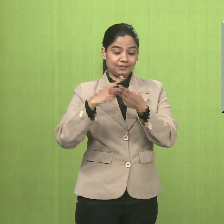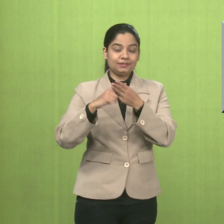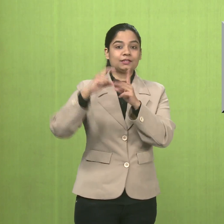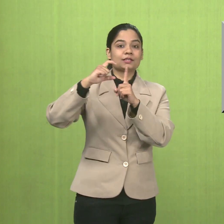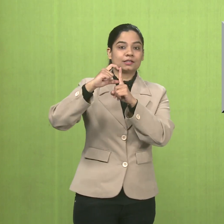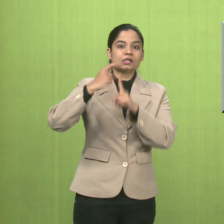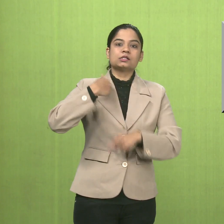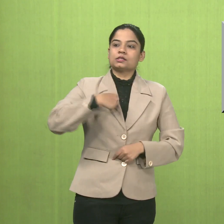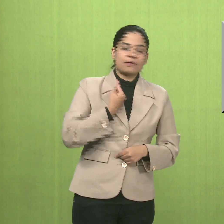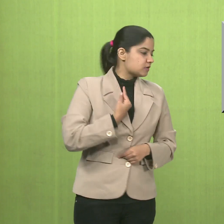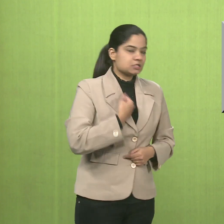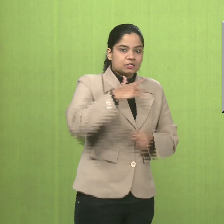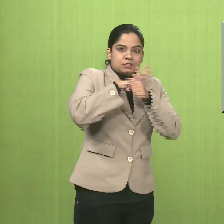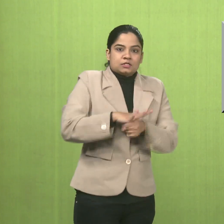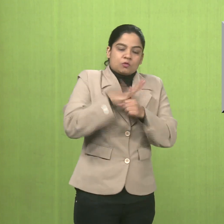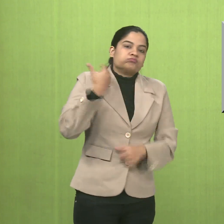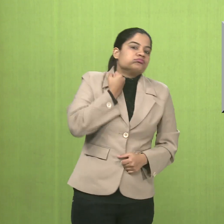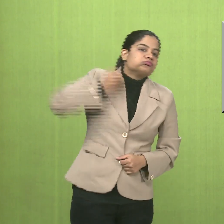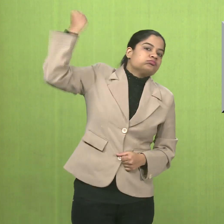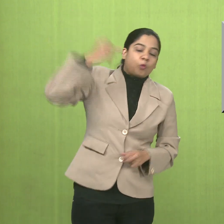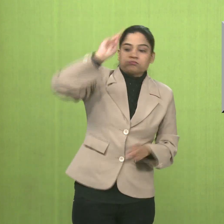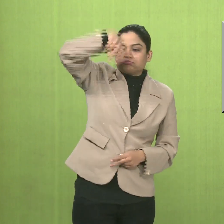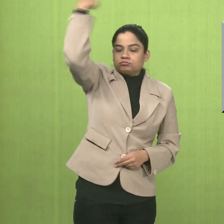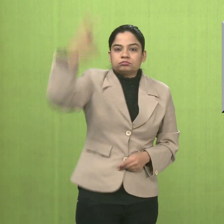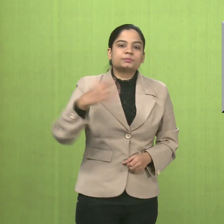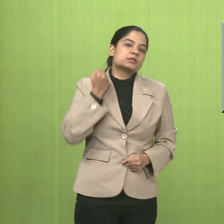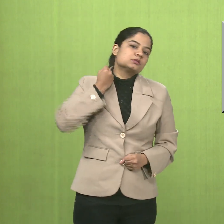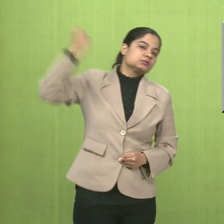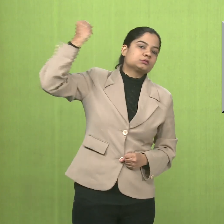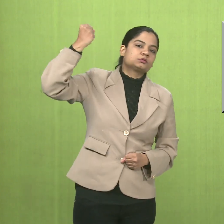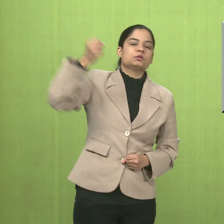Suicided, the act of killing yourself intentionally.